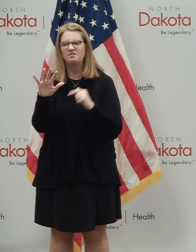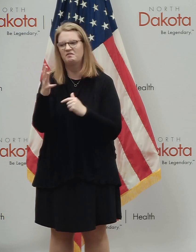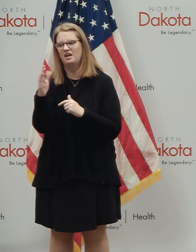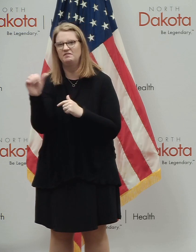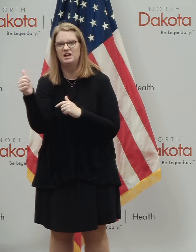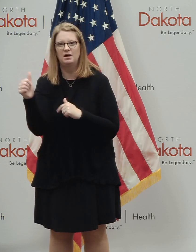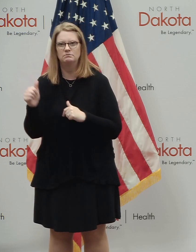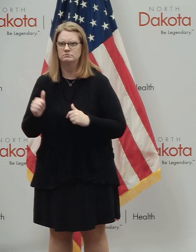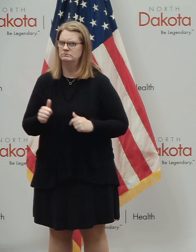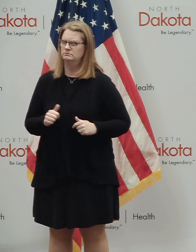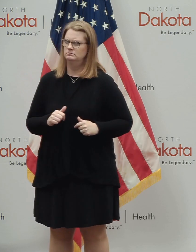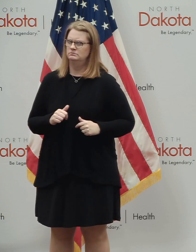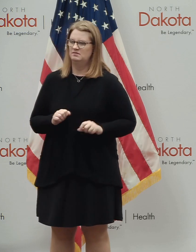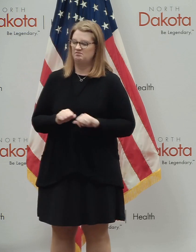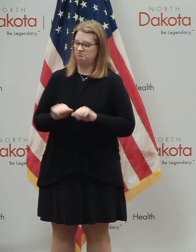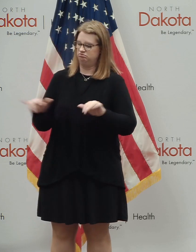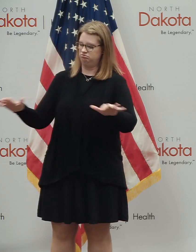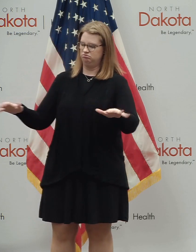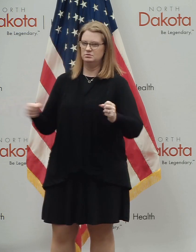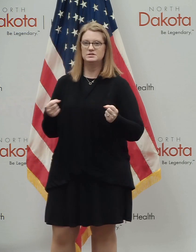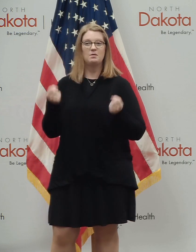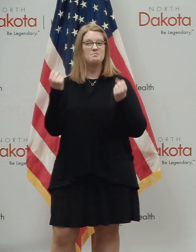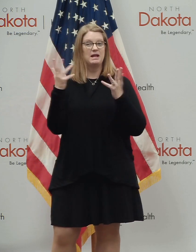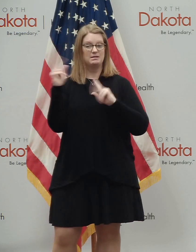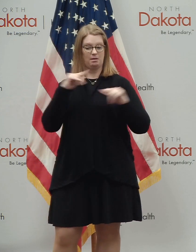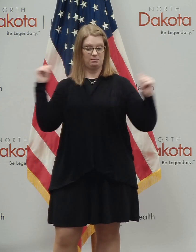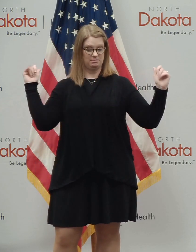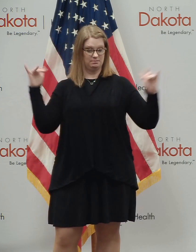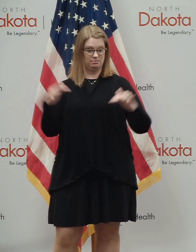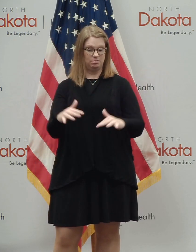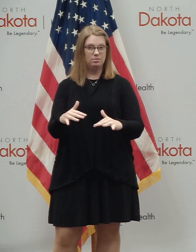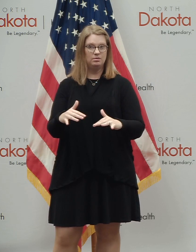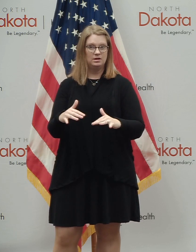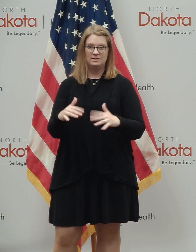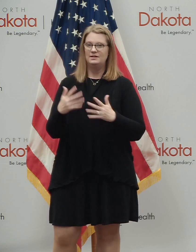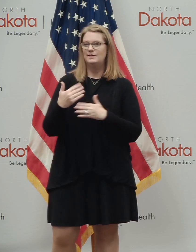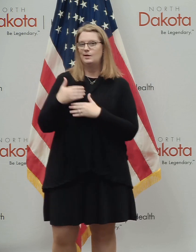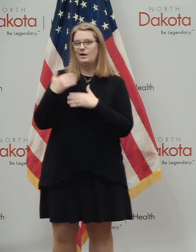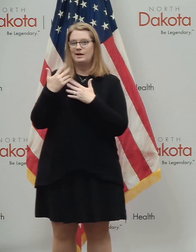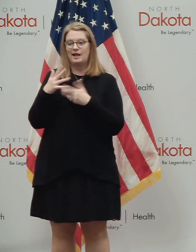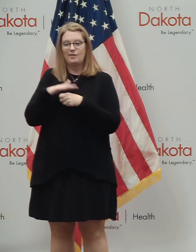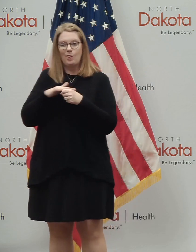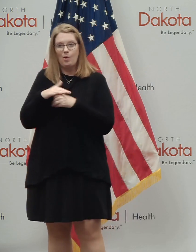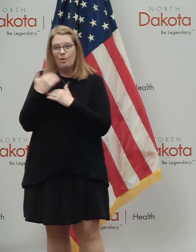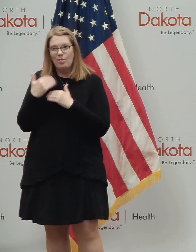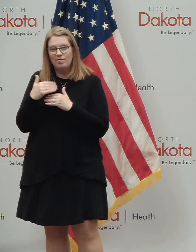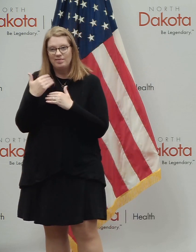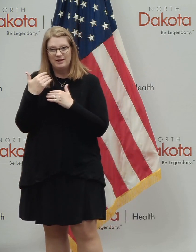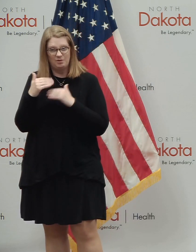so again, avoiding large group gatherings, restricting size of gatherings at the local level,